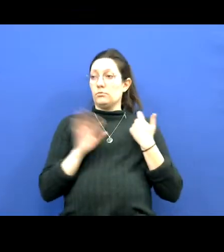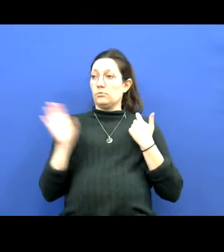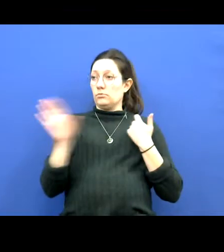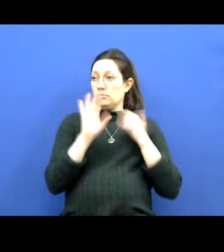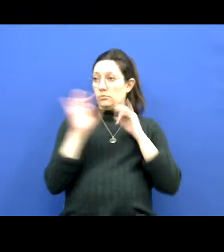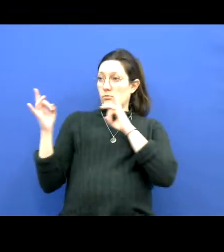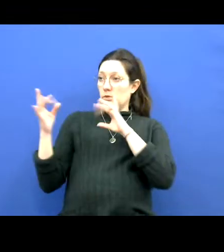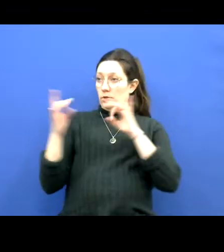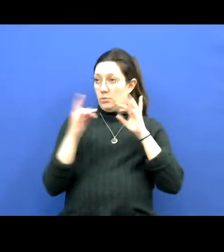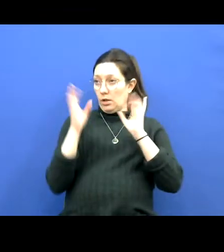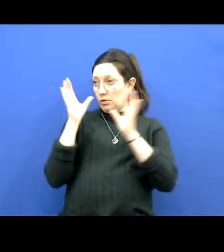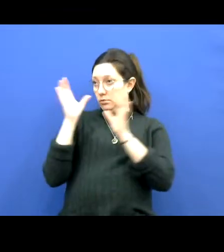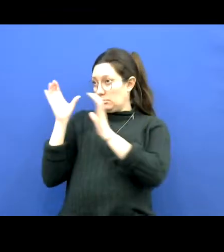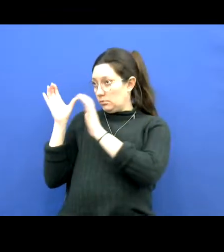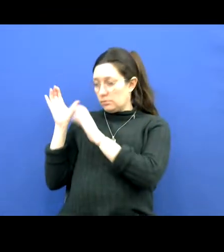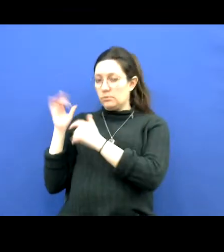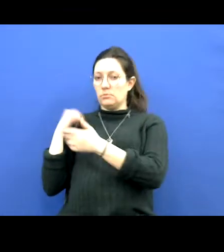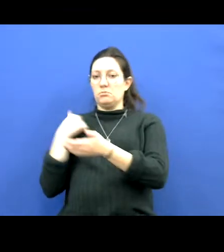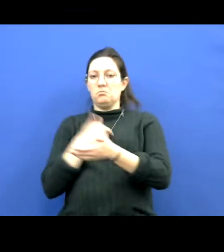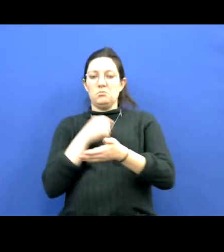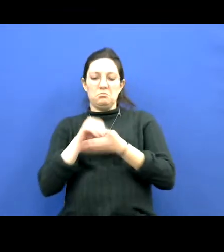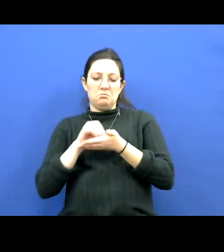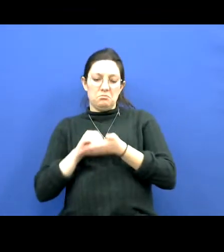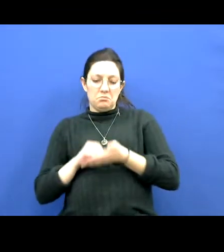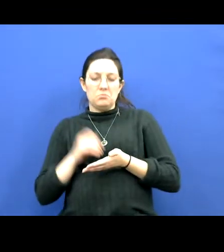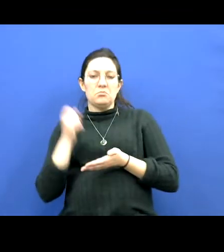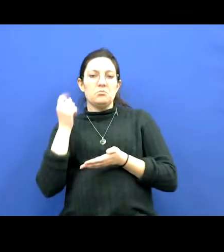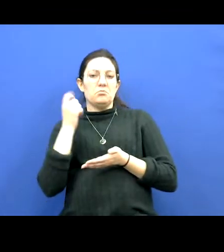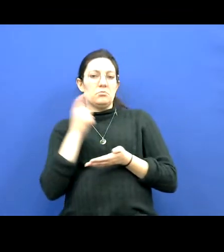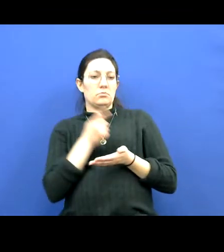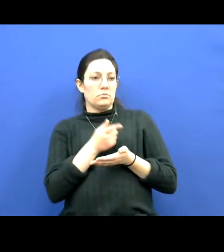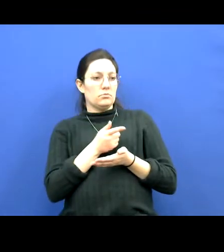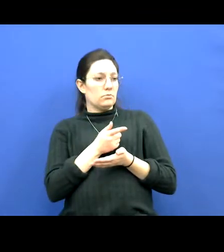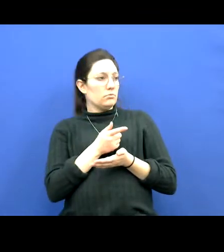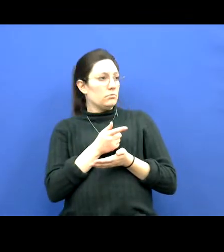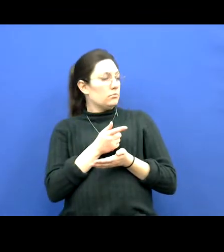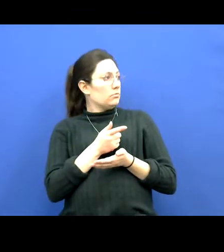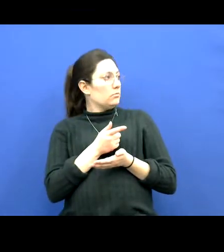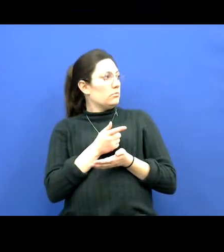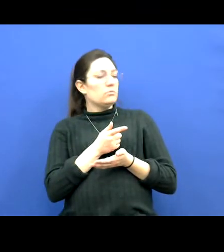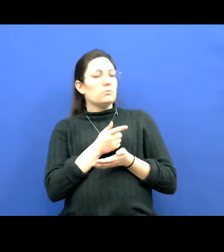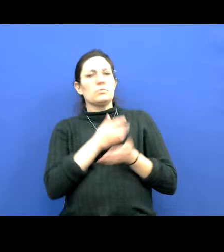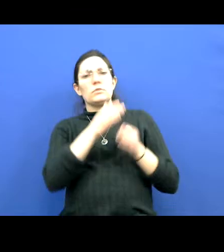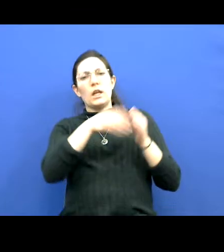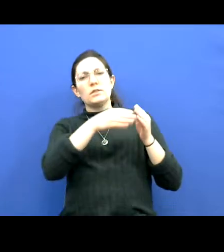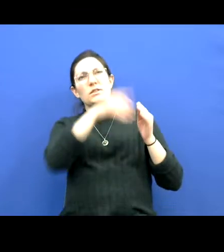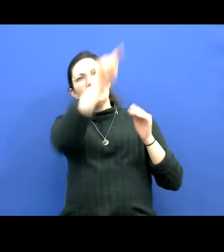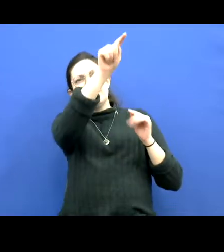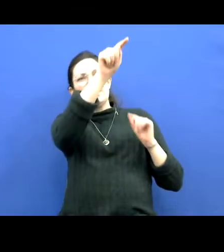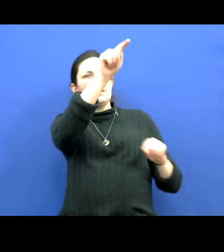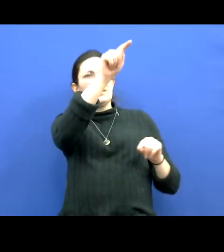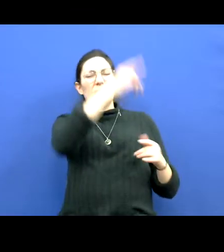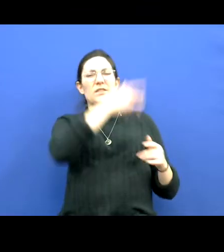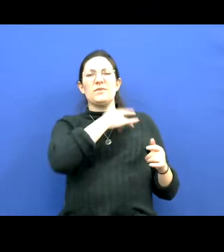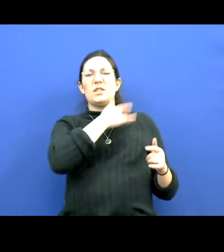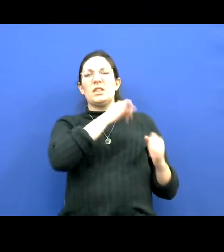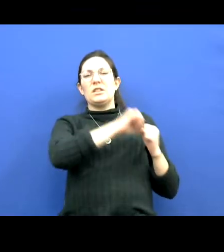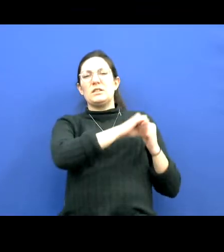we in the areas where it was out on the ends where it made sense and it wasn't going to